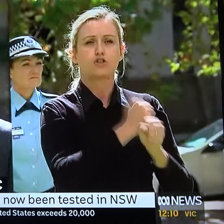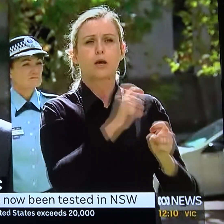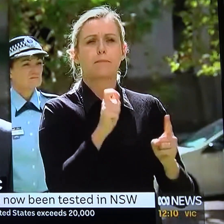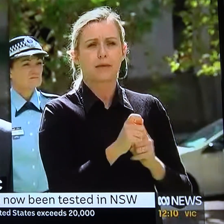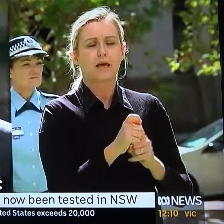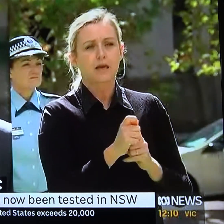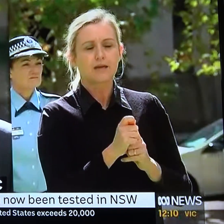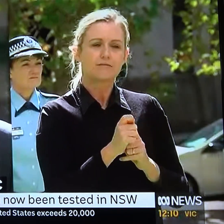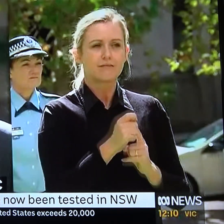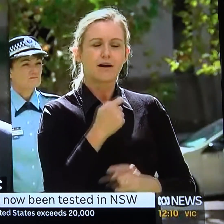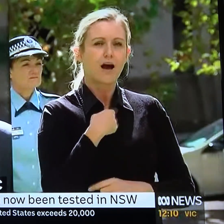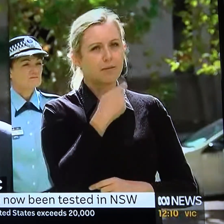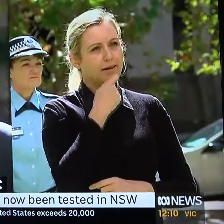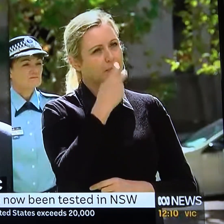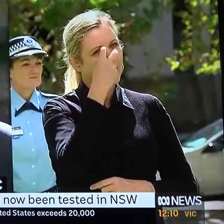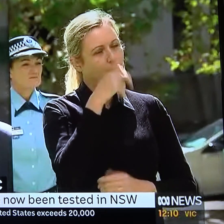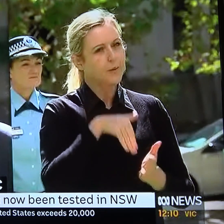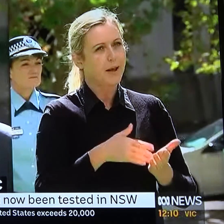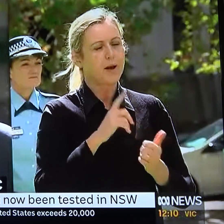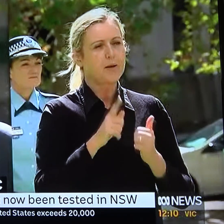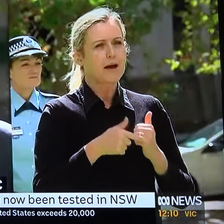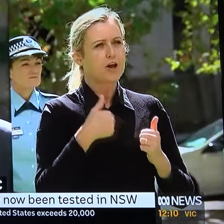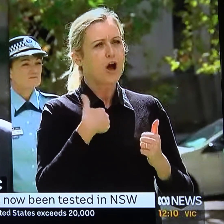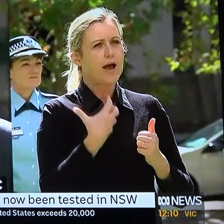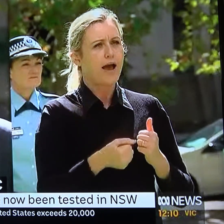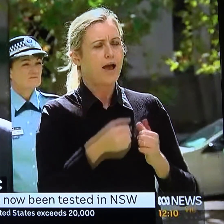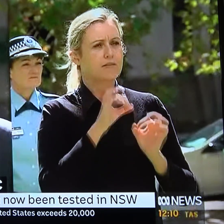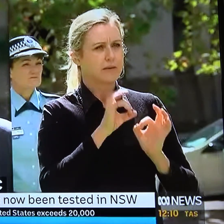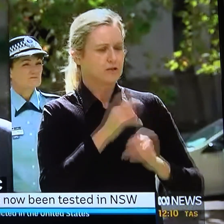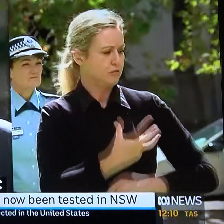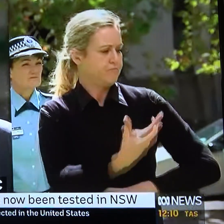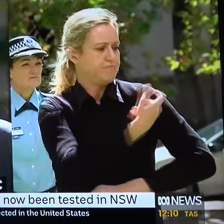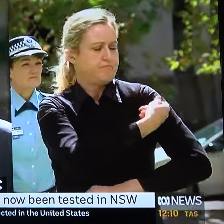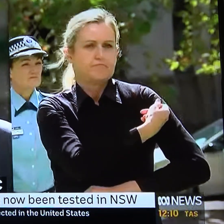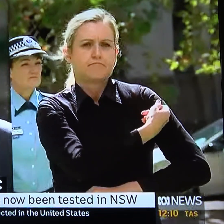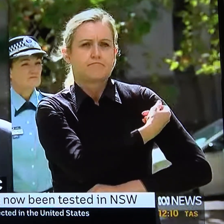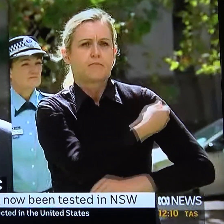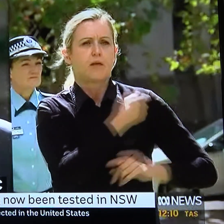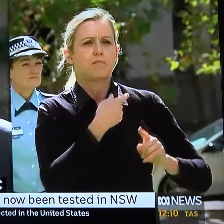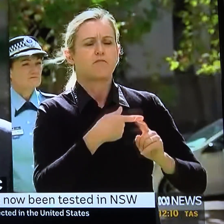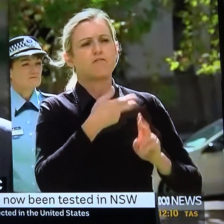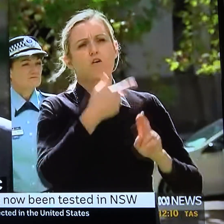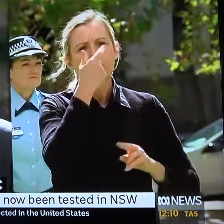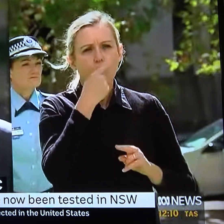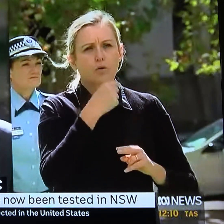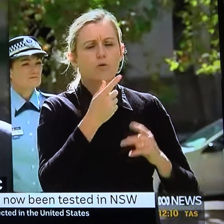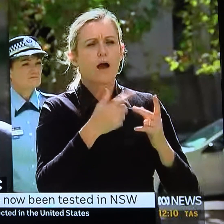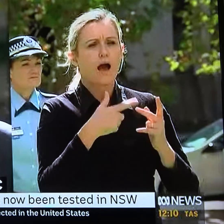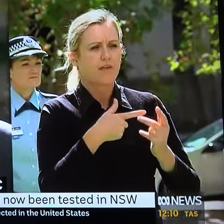It is important for people to recognise that if they're in certain categories, they certainly should have pneumococcal if you're